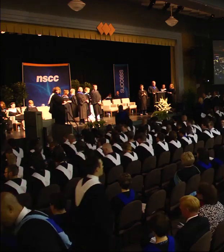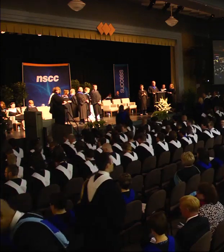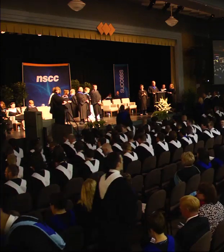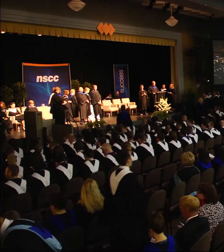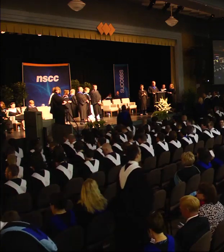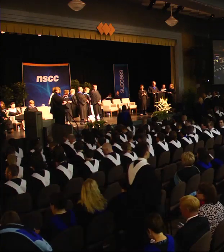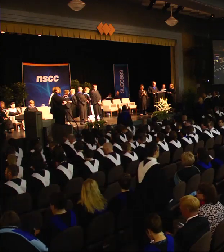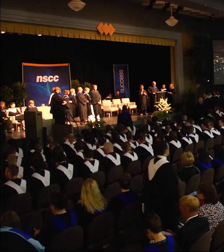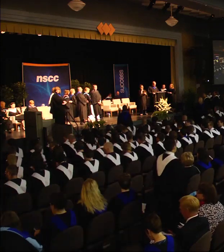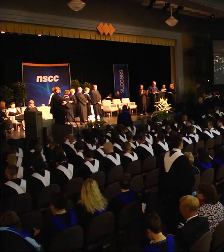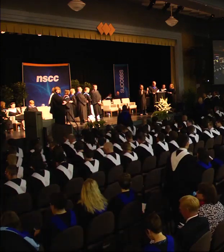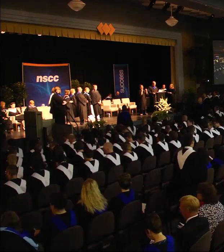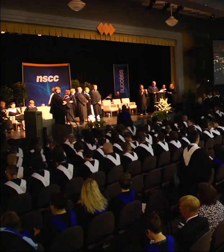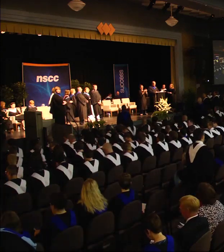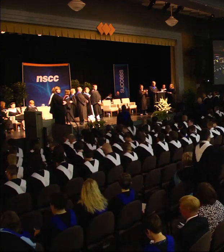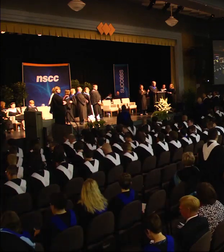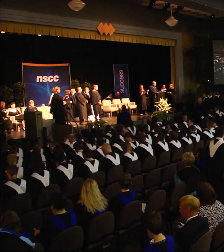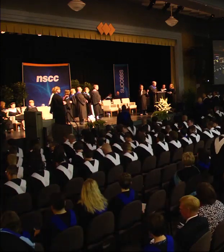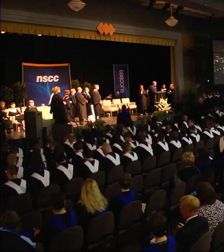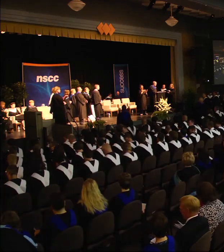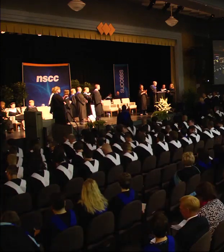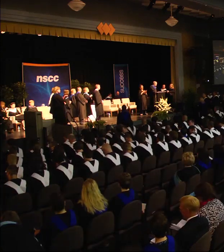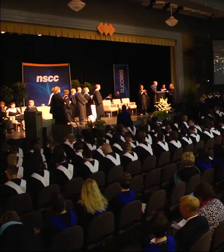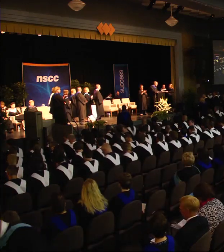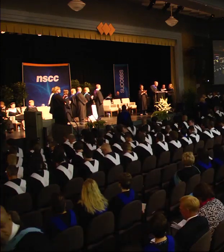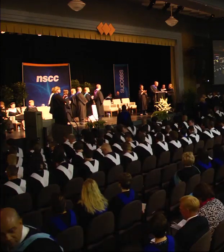For the diploma in welding,